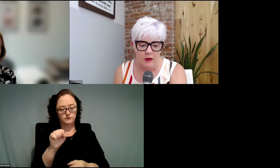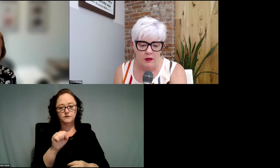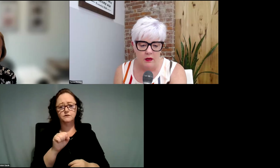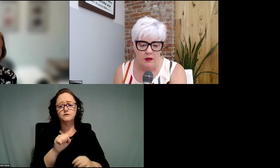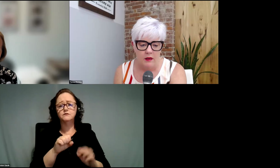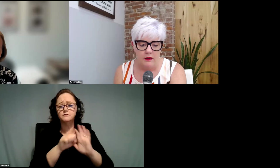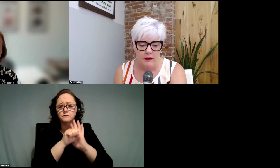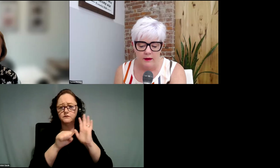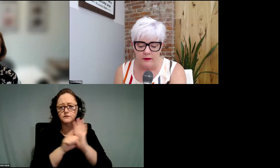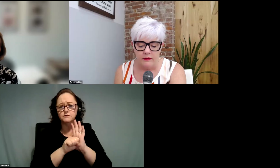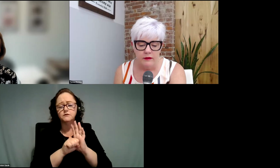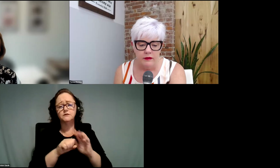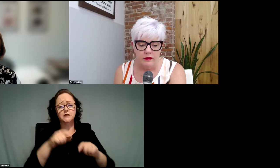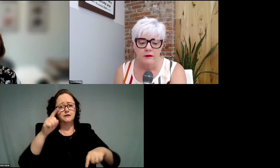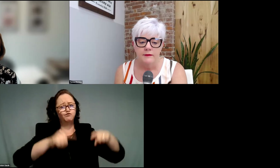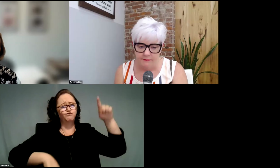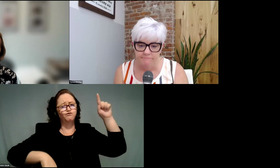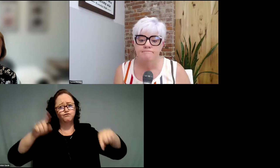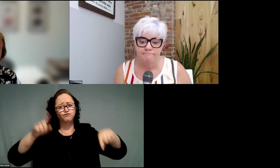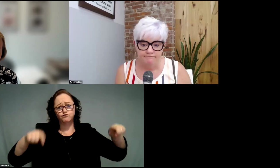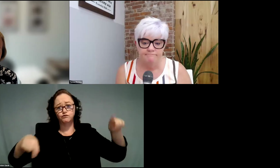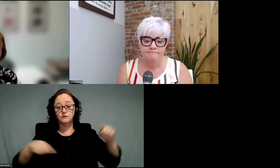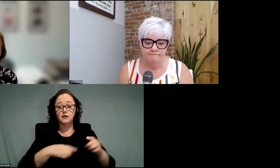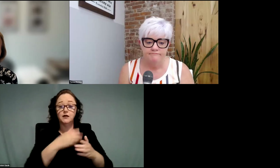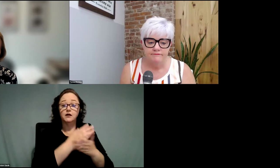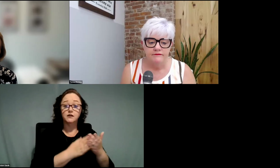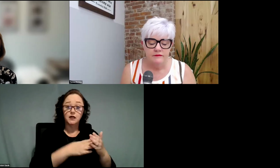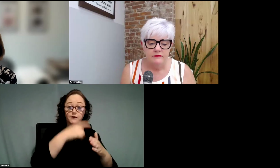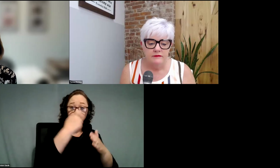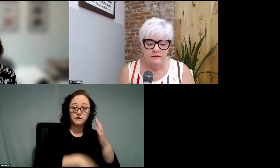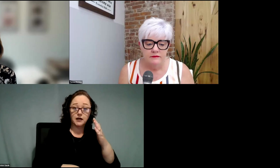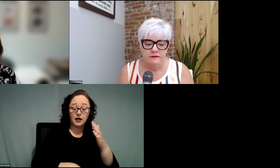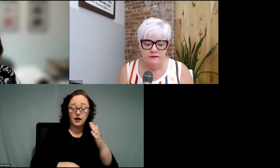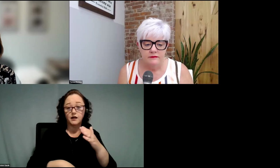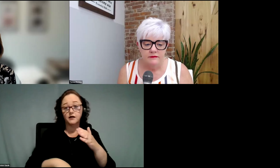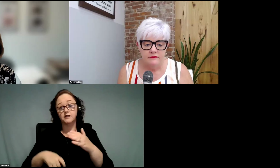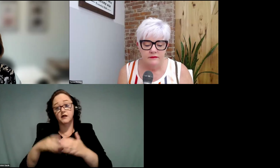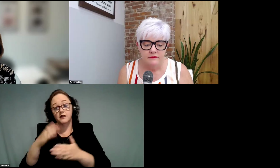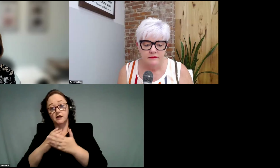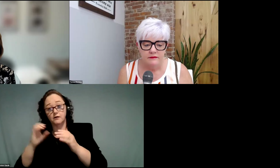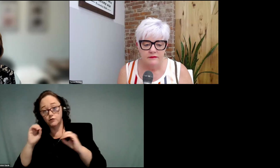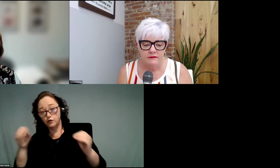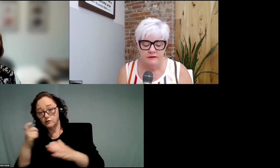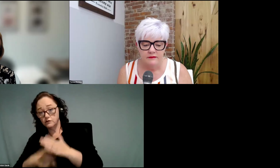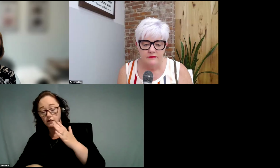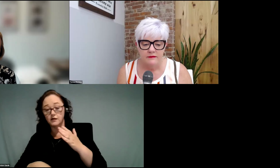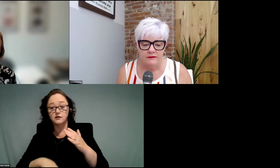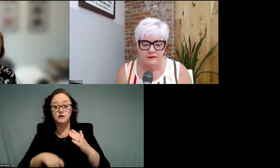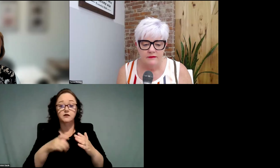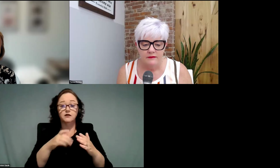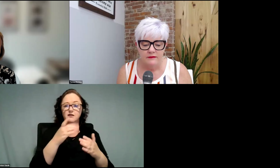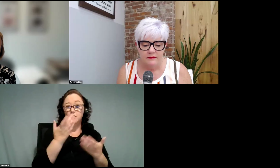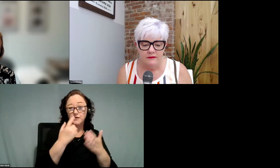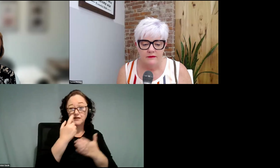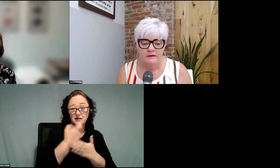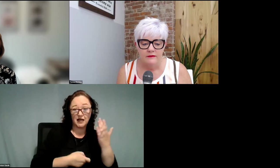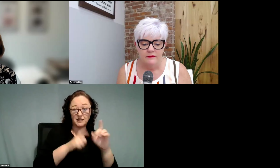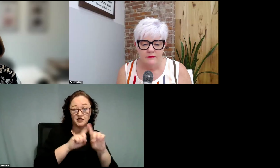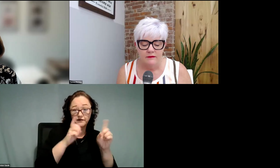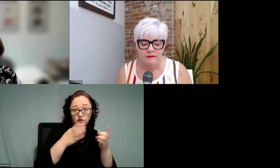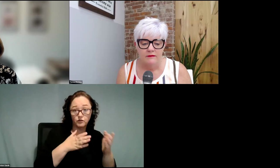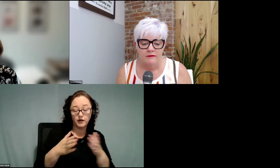in whether or not they tax digital products and how they tax digital products. Illinois at this point will tax what